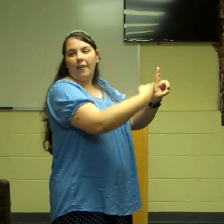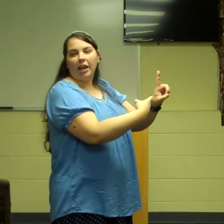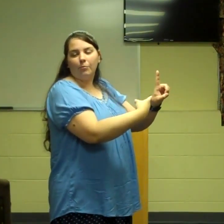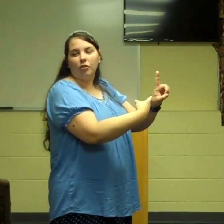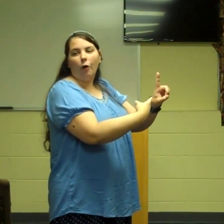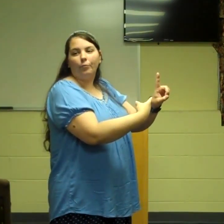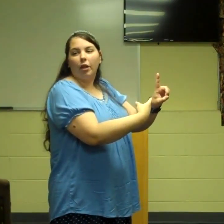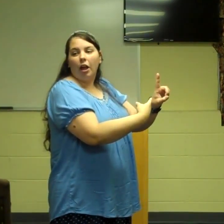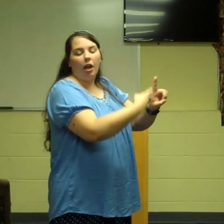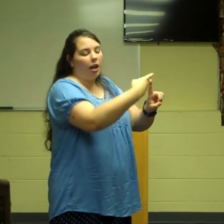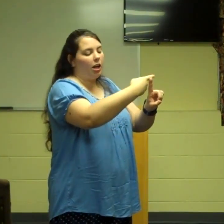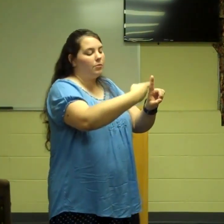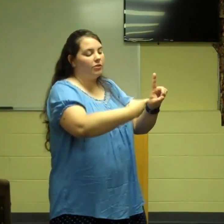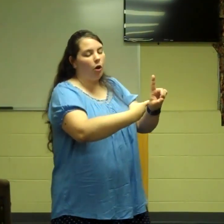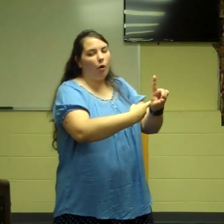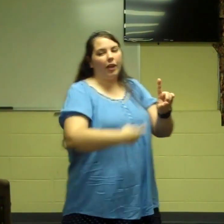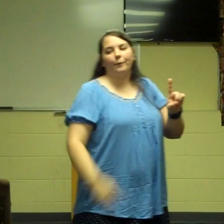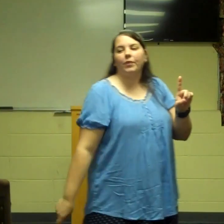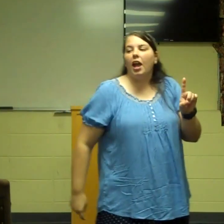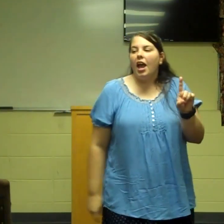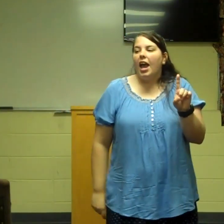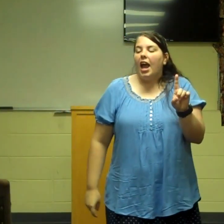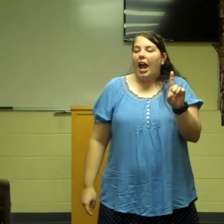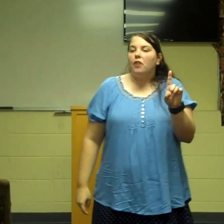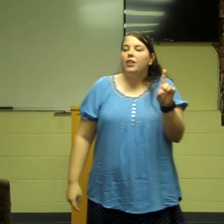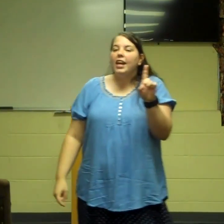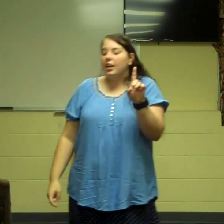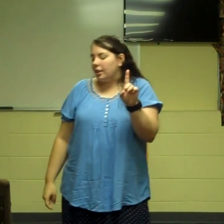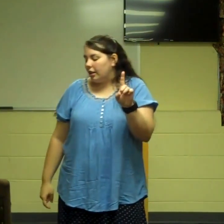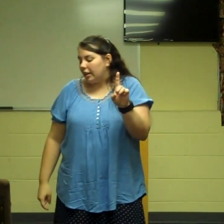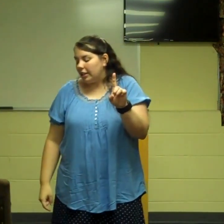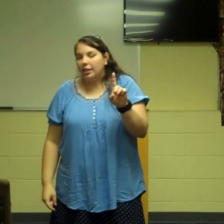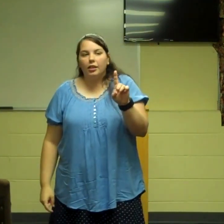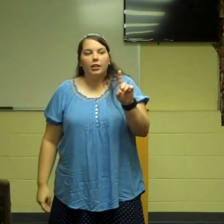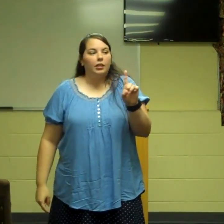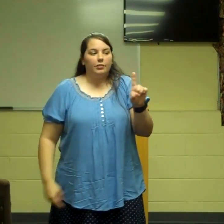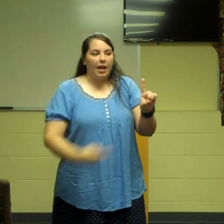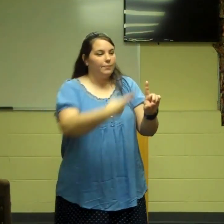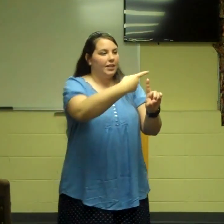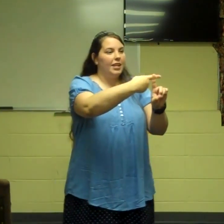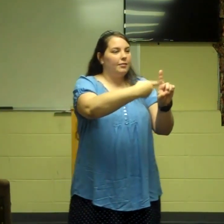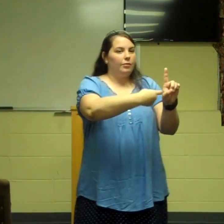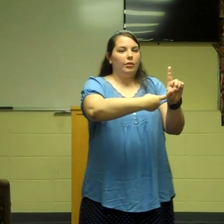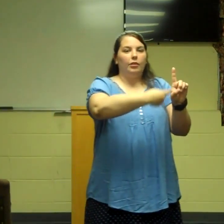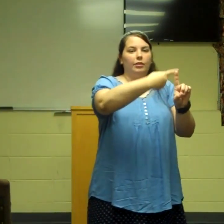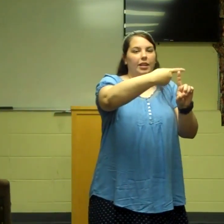that encompasses the whole thing. And then, yep, that's it. That's